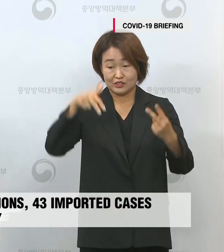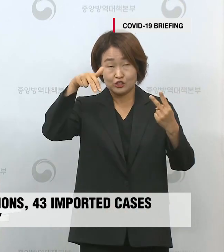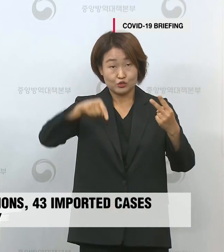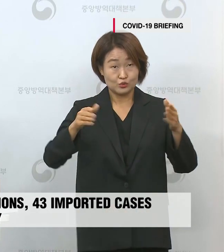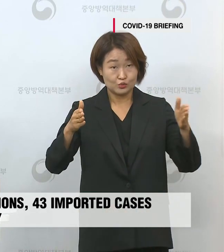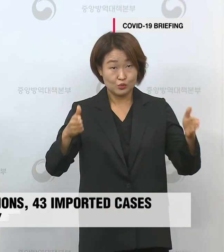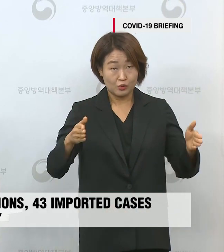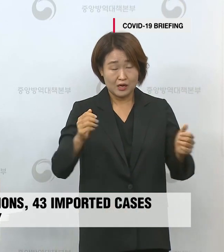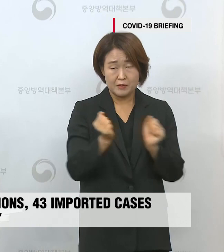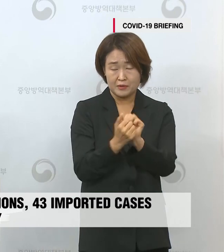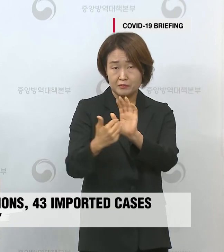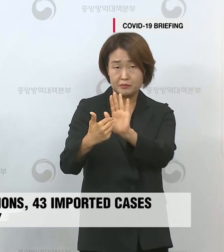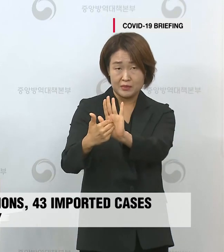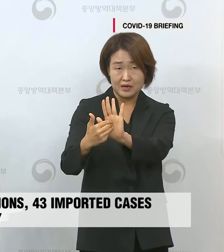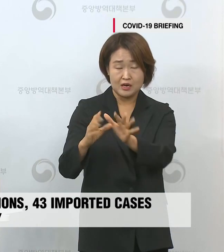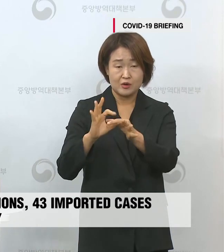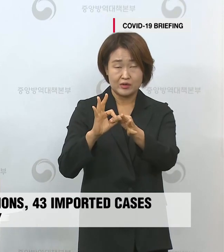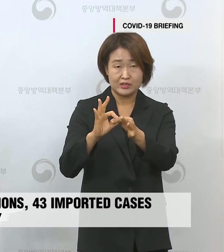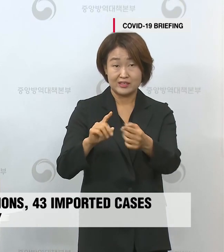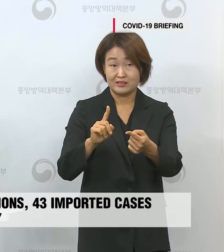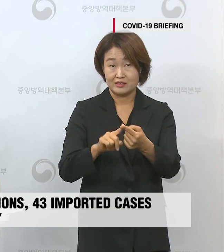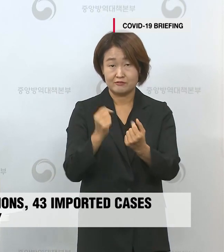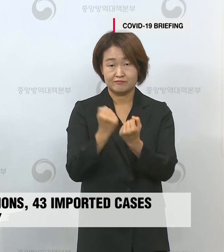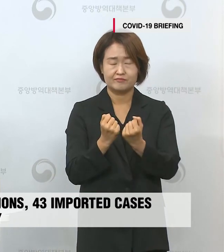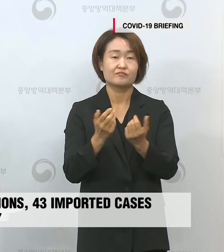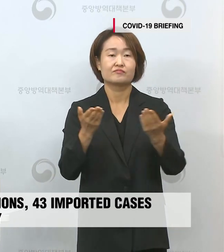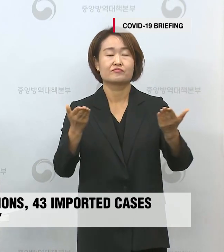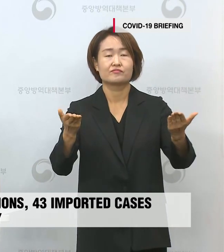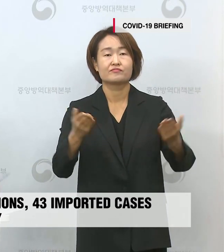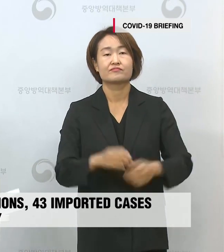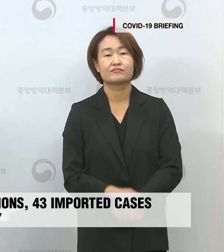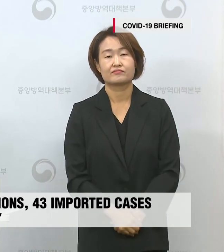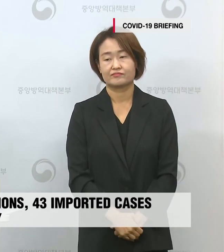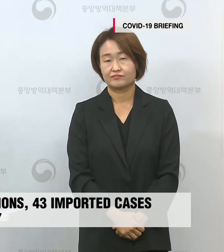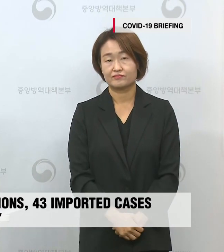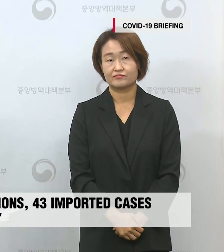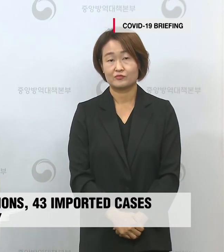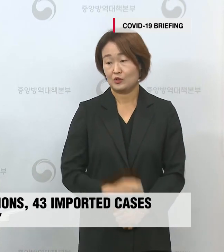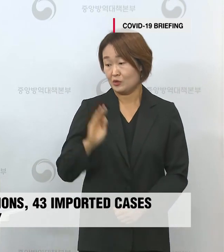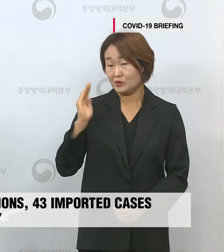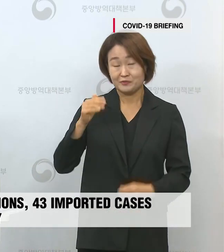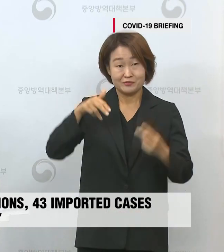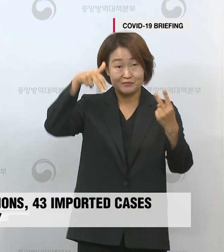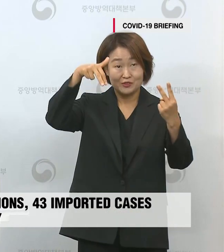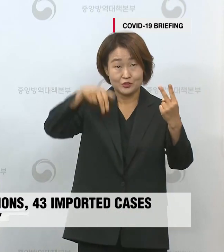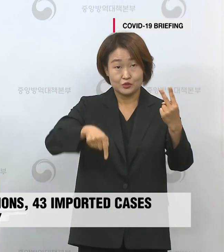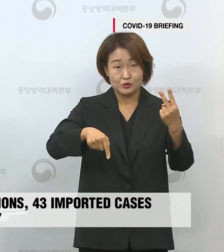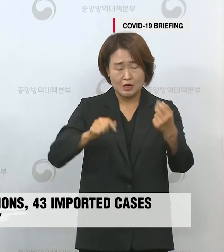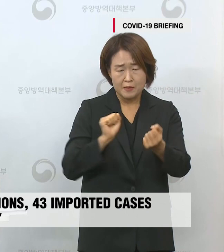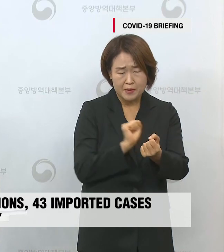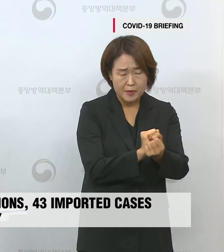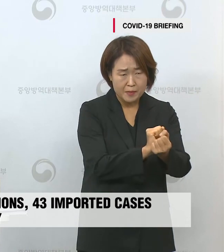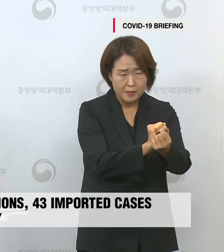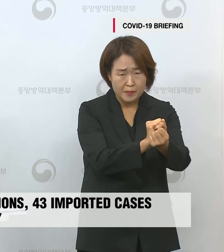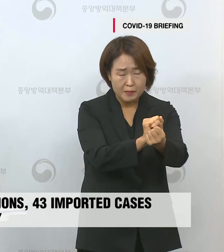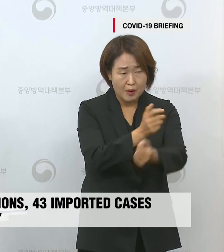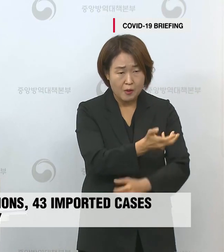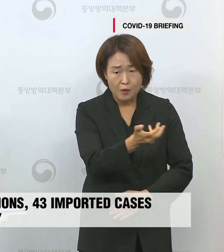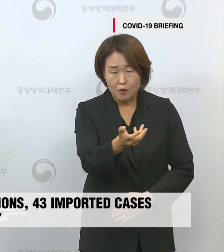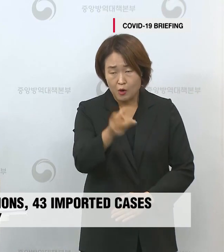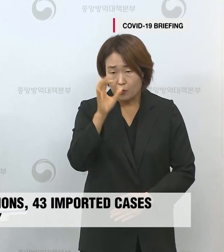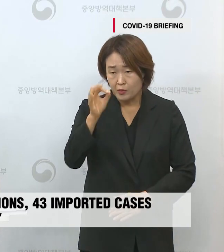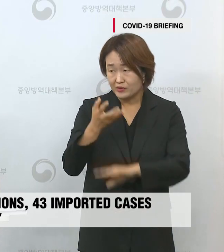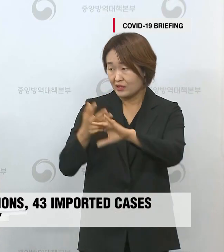During the past 2 weeks, we have disclosed some risk factors as for infections. And during the past 2 weeks,